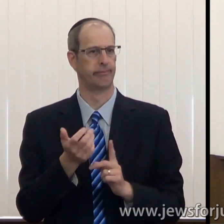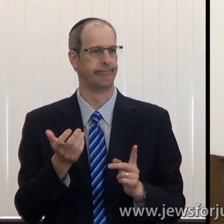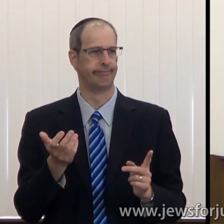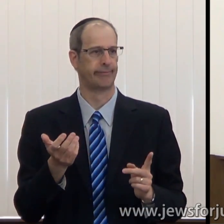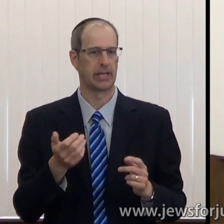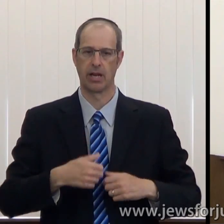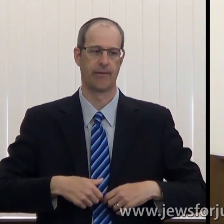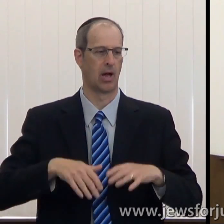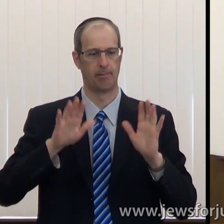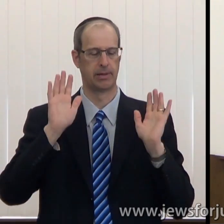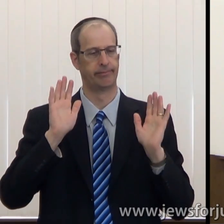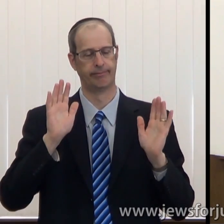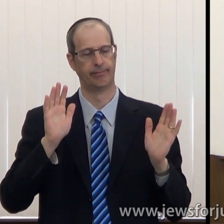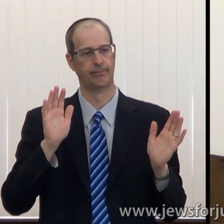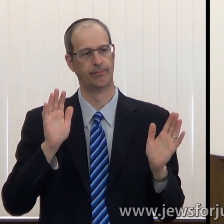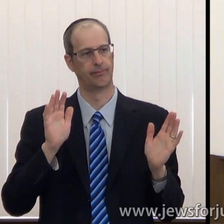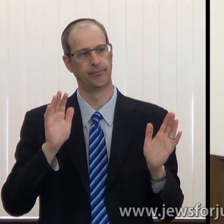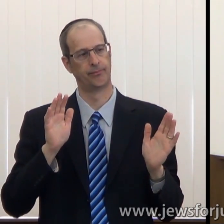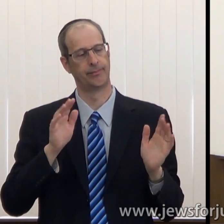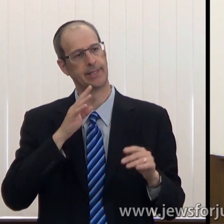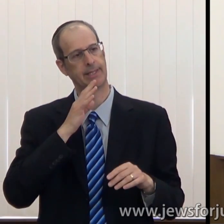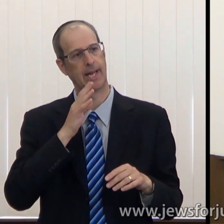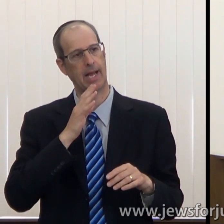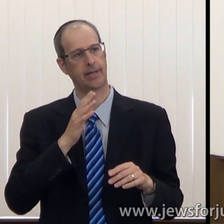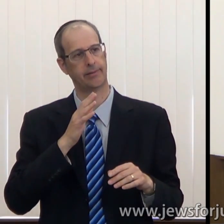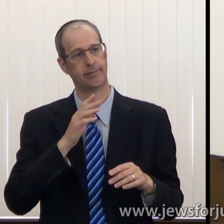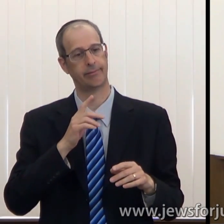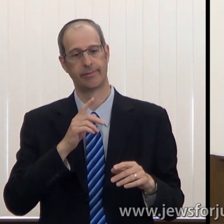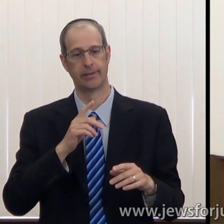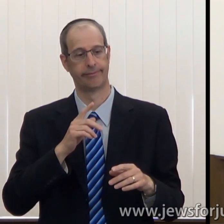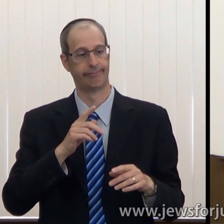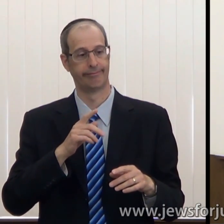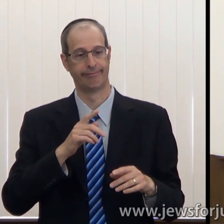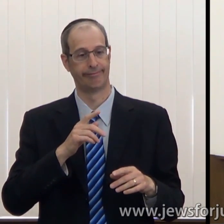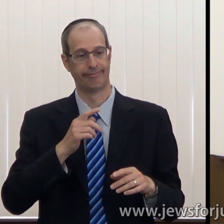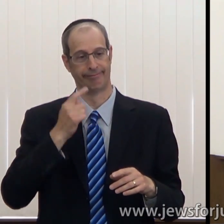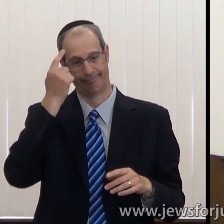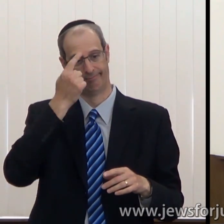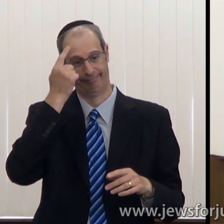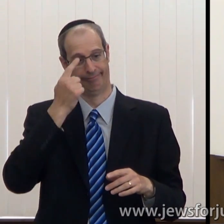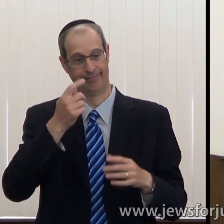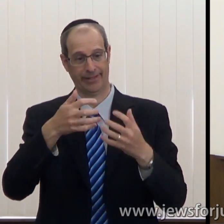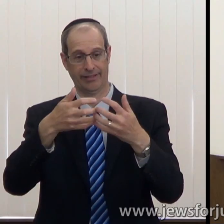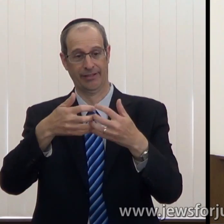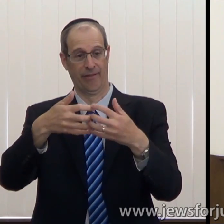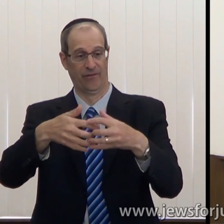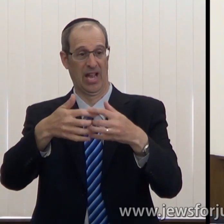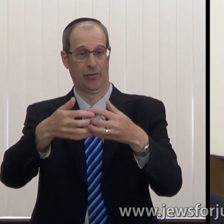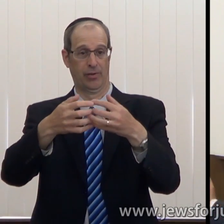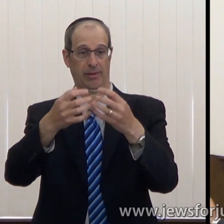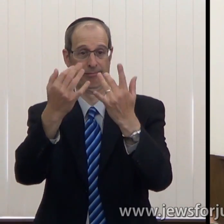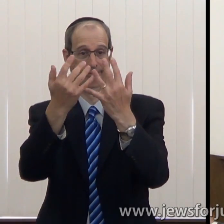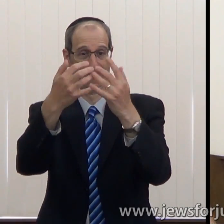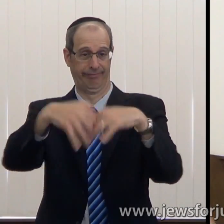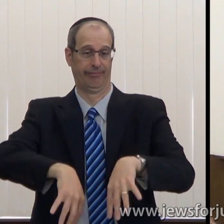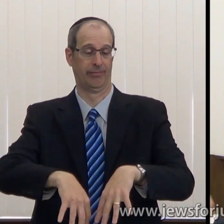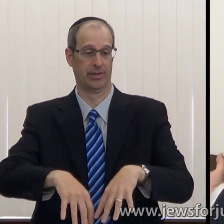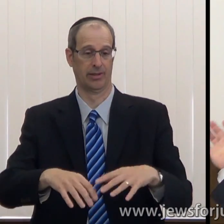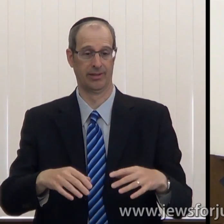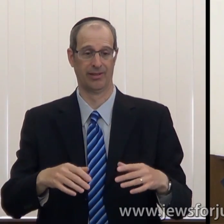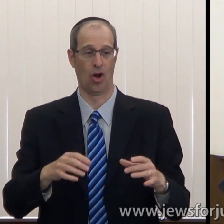given up. They would have said, look, the factory burned down. I feel terrible, but we're out of